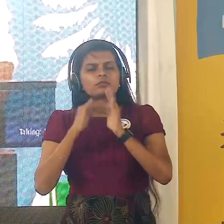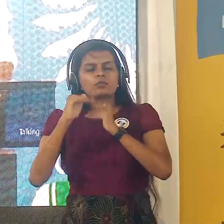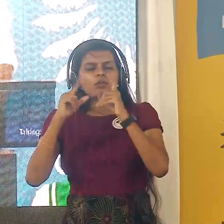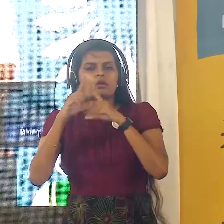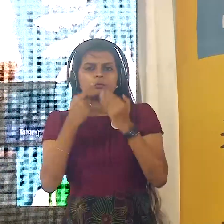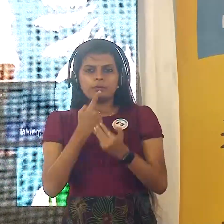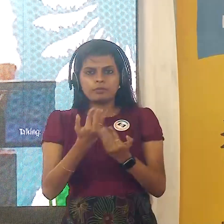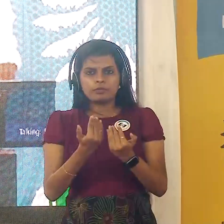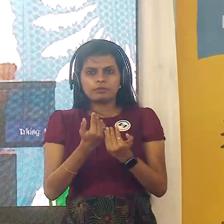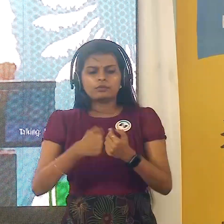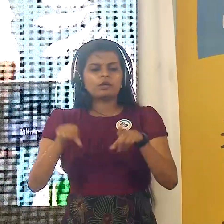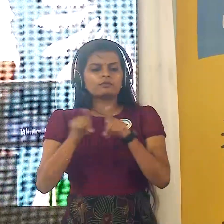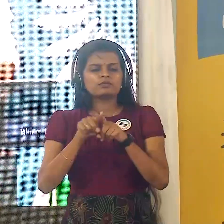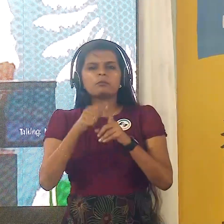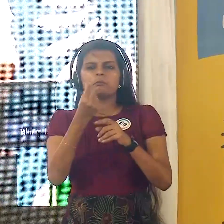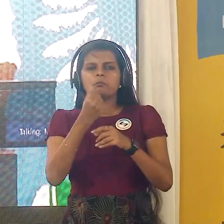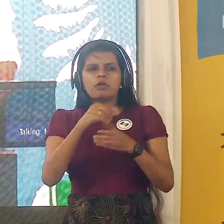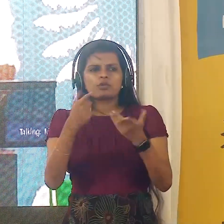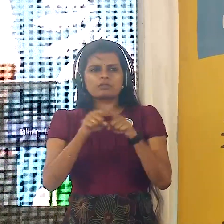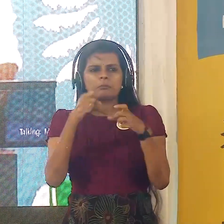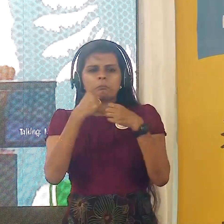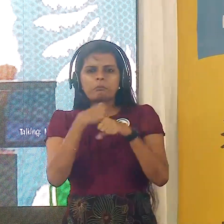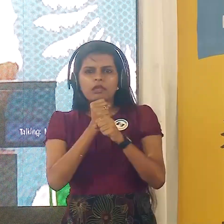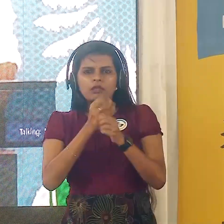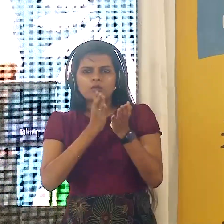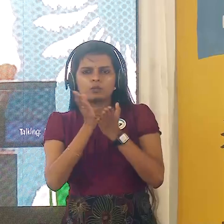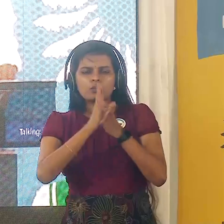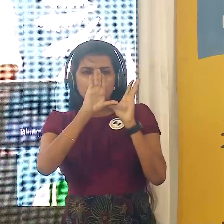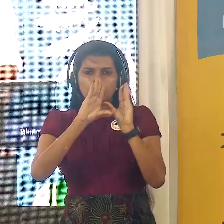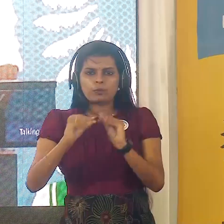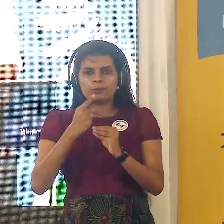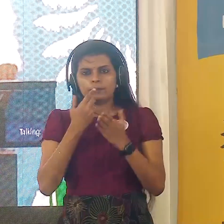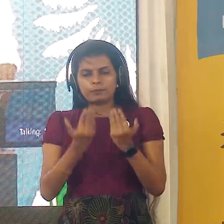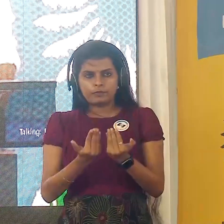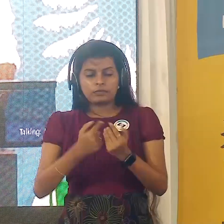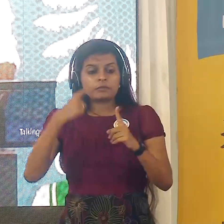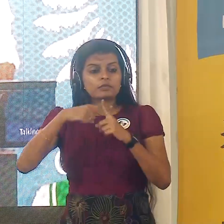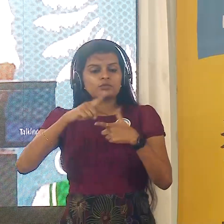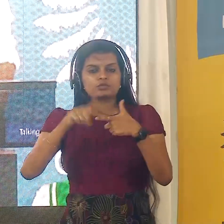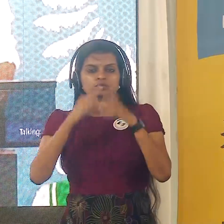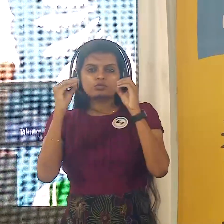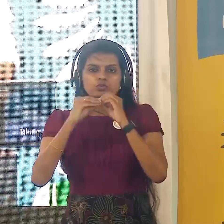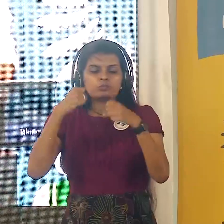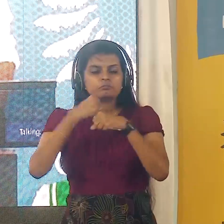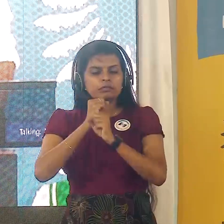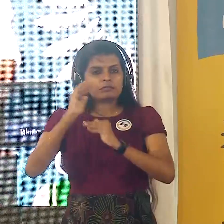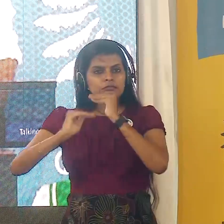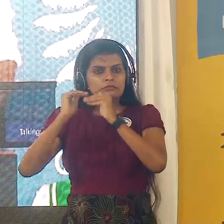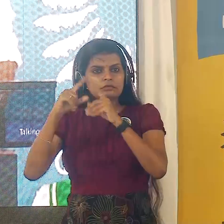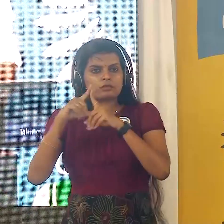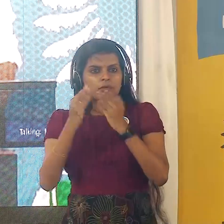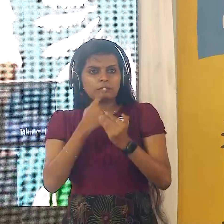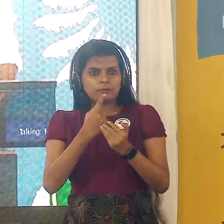the productivity is the least. So apart from construction, where of course there are job creation that has happened, the